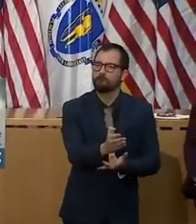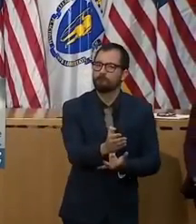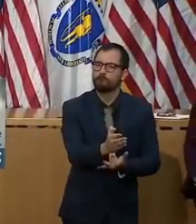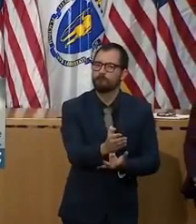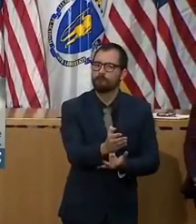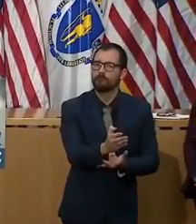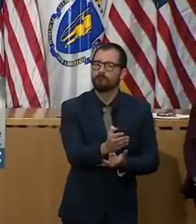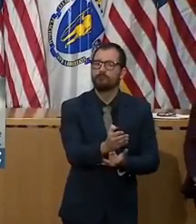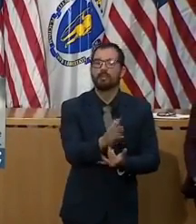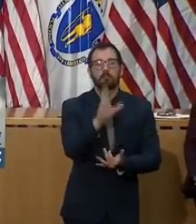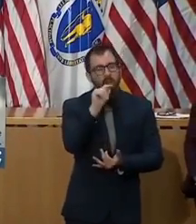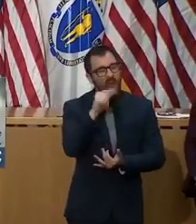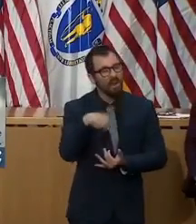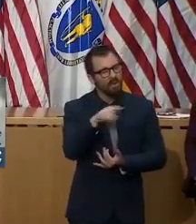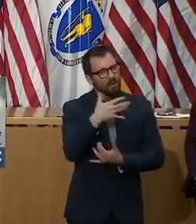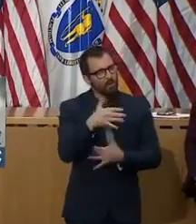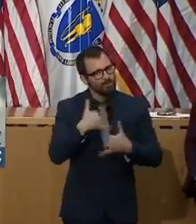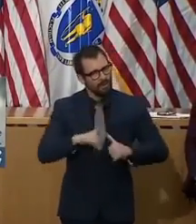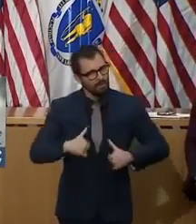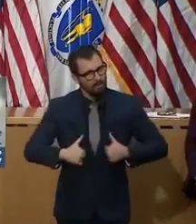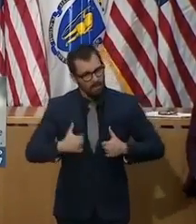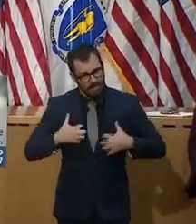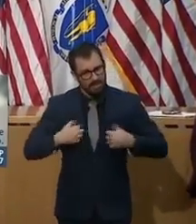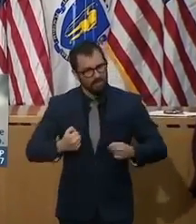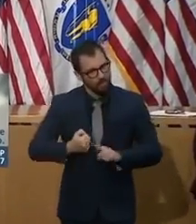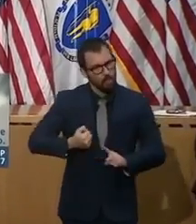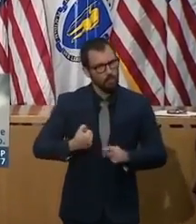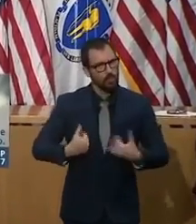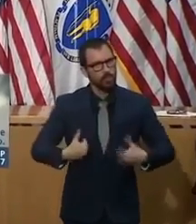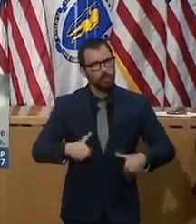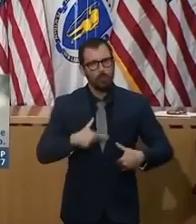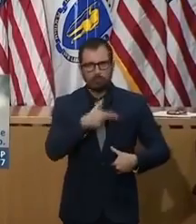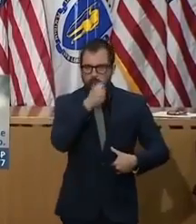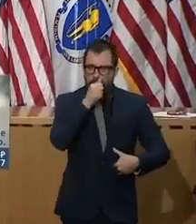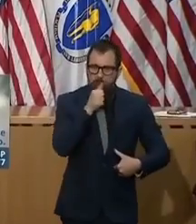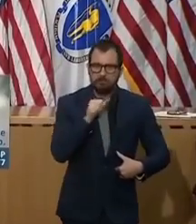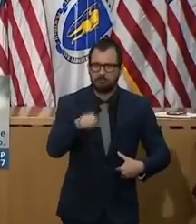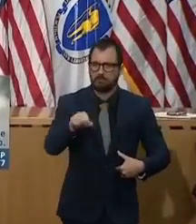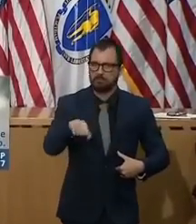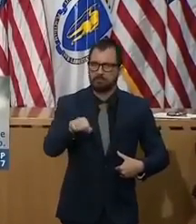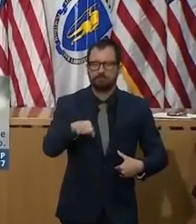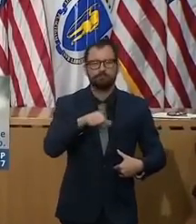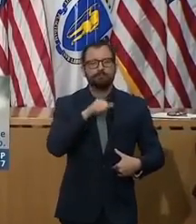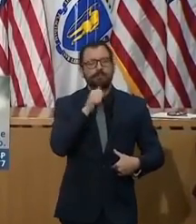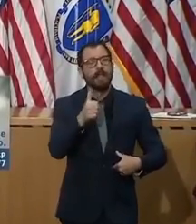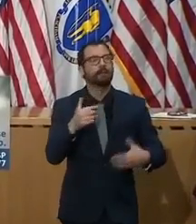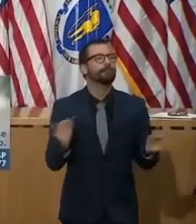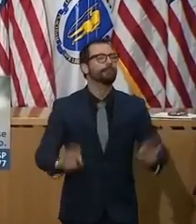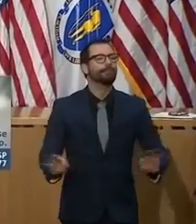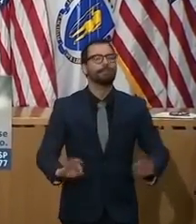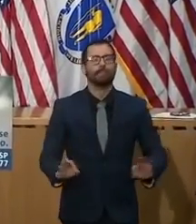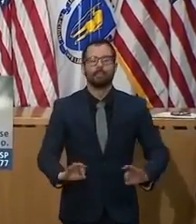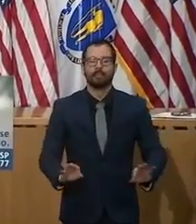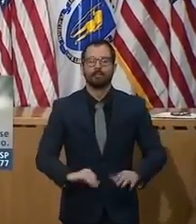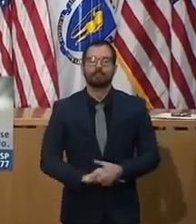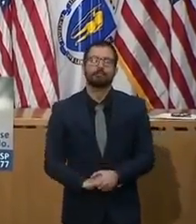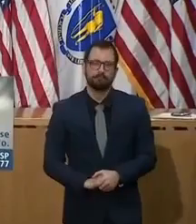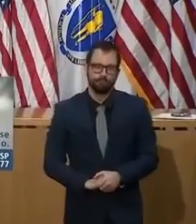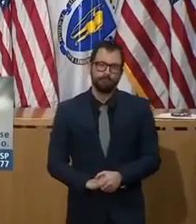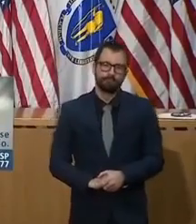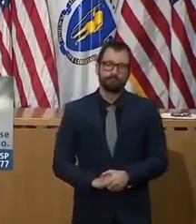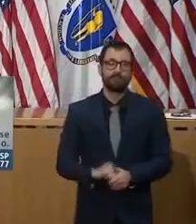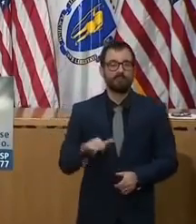all non-essential businesses to keep the physical workplaces and facilities closed to all workers, customers, and the public until May